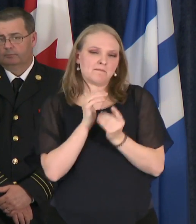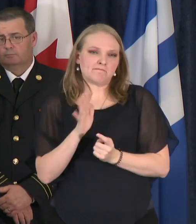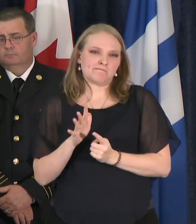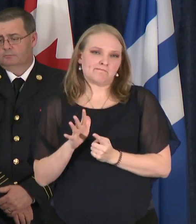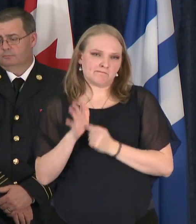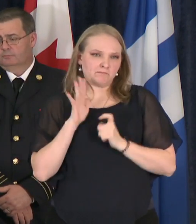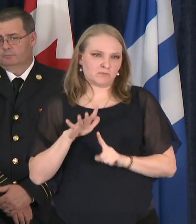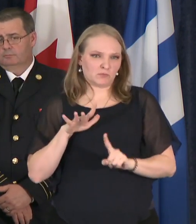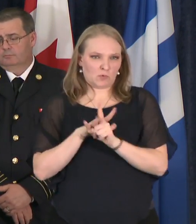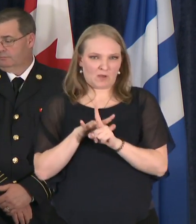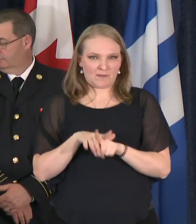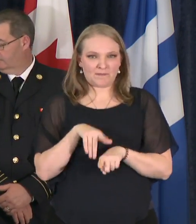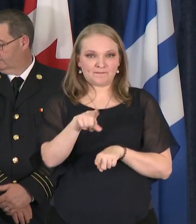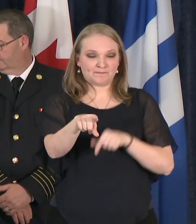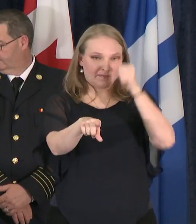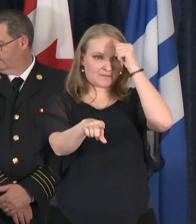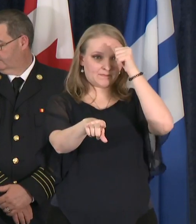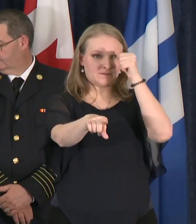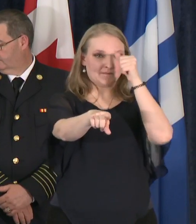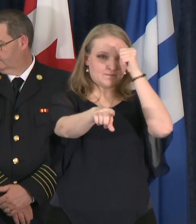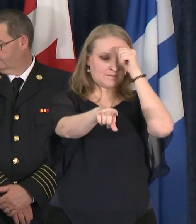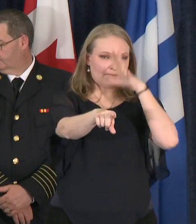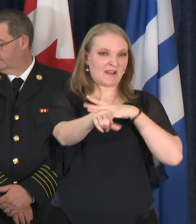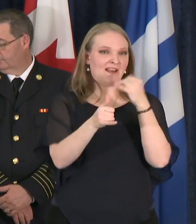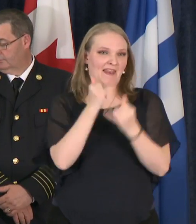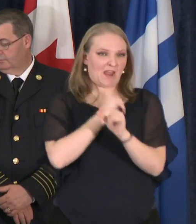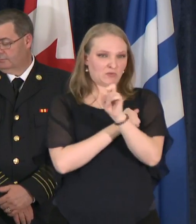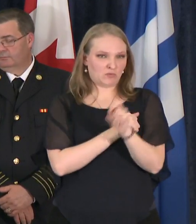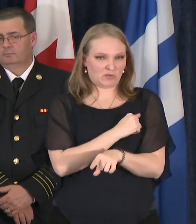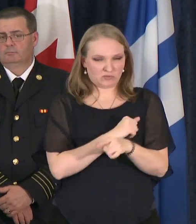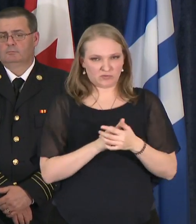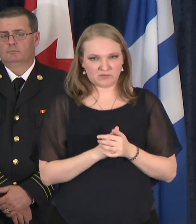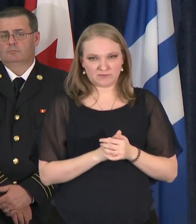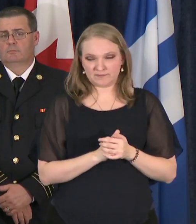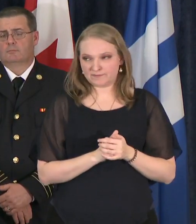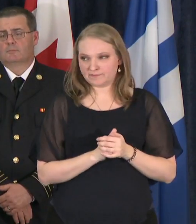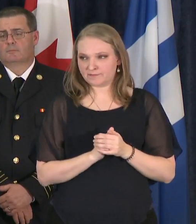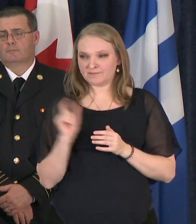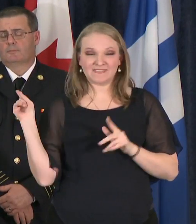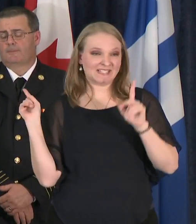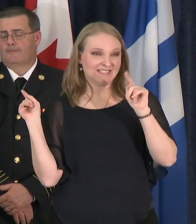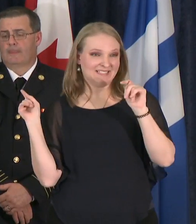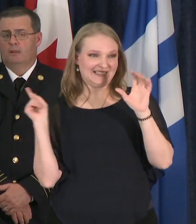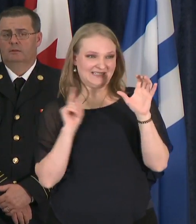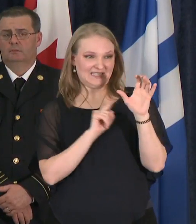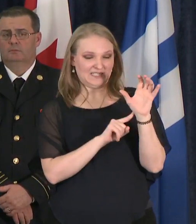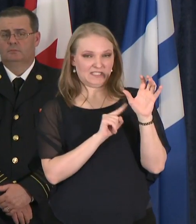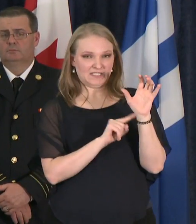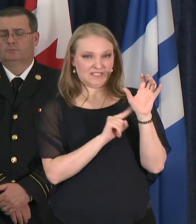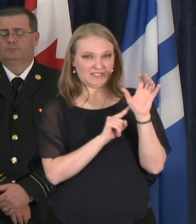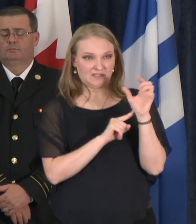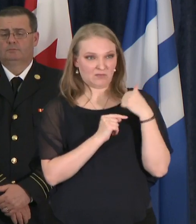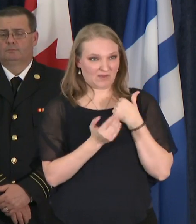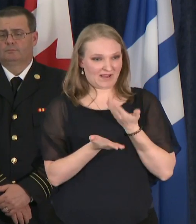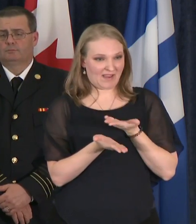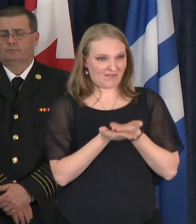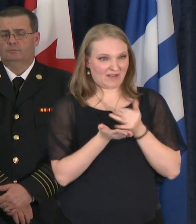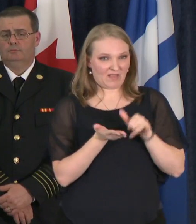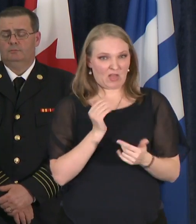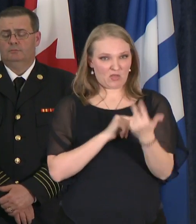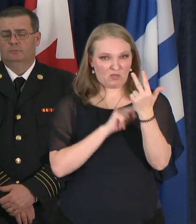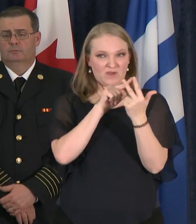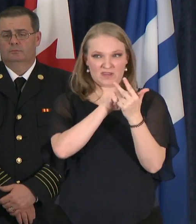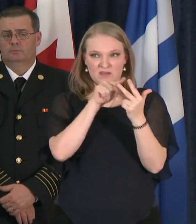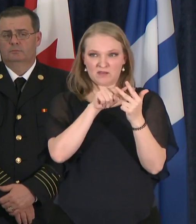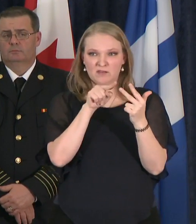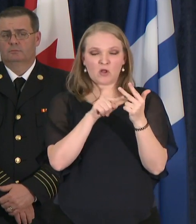Dr. Davila, we've asked before about what can be done with the TTC. Now we've got evidence of these 3 cases of